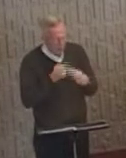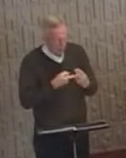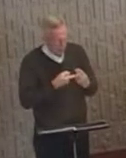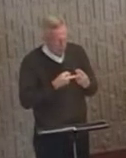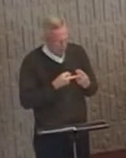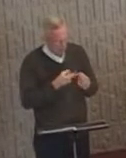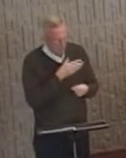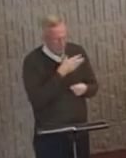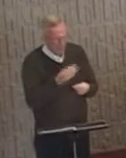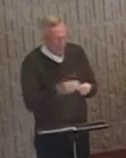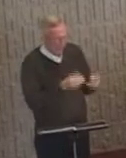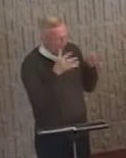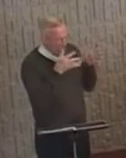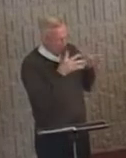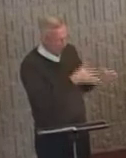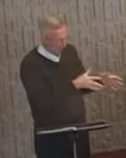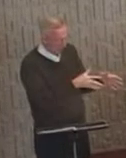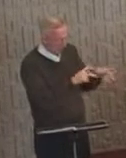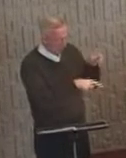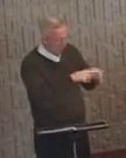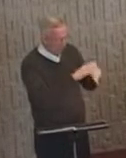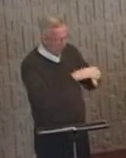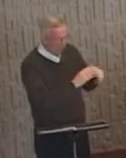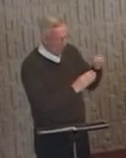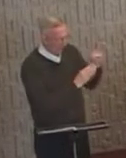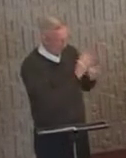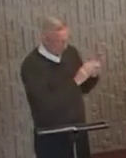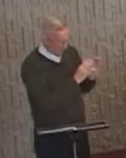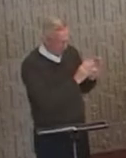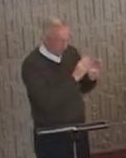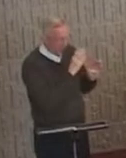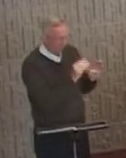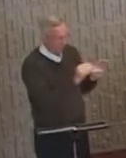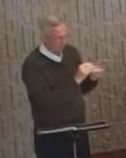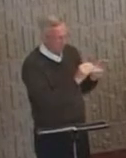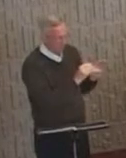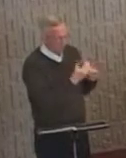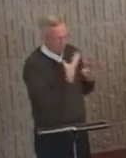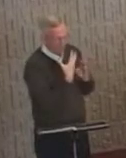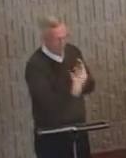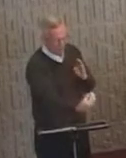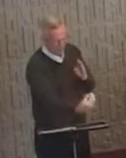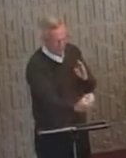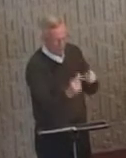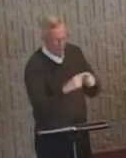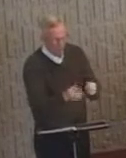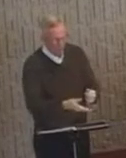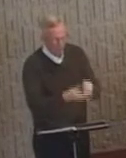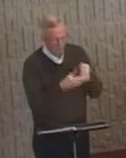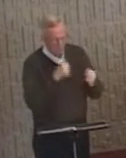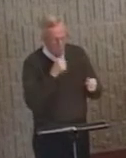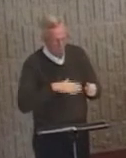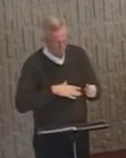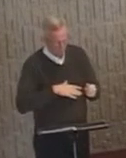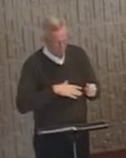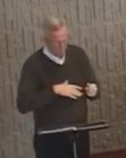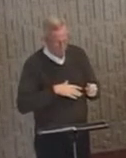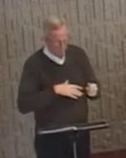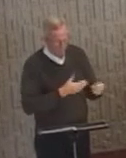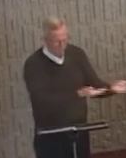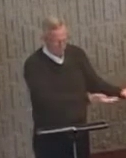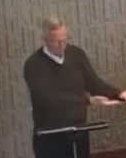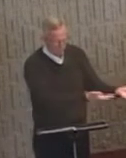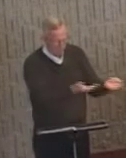his bus and passengers and went out to help the woman, taking her off the ledge